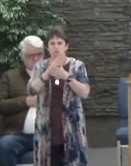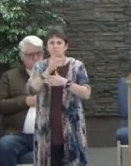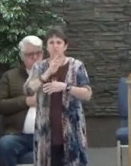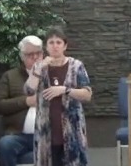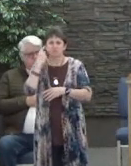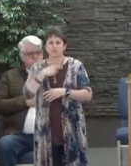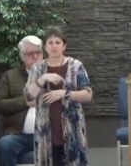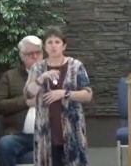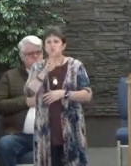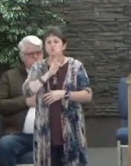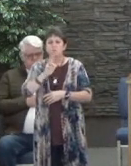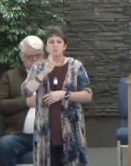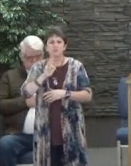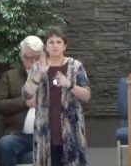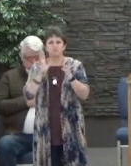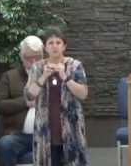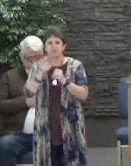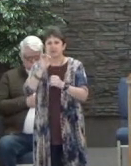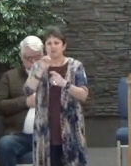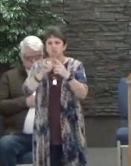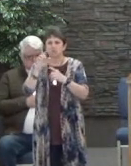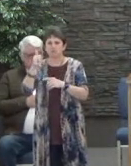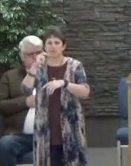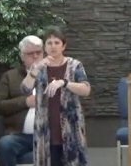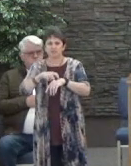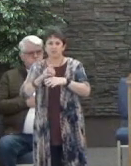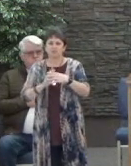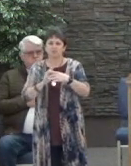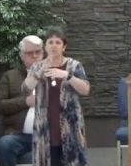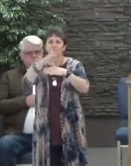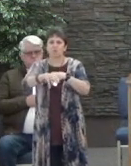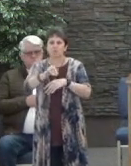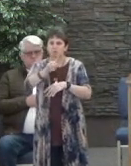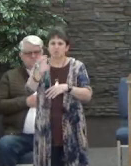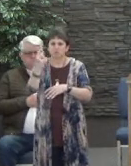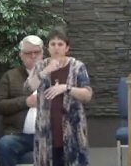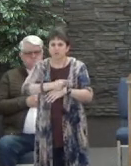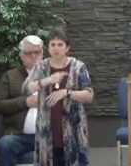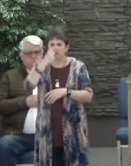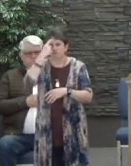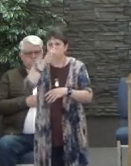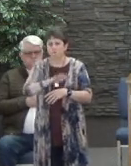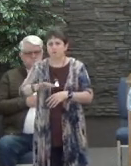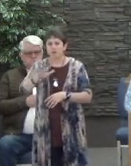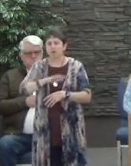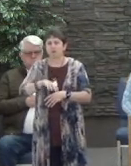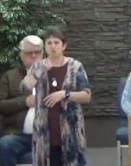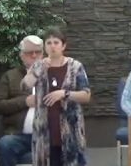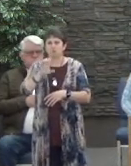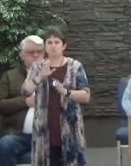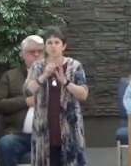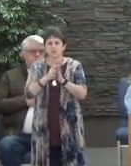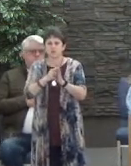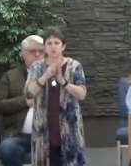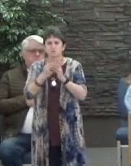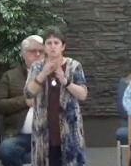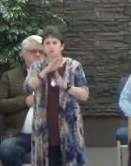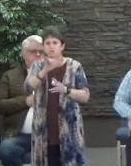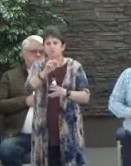this. Triplets meet 8 to 10 times over a period of about 100 days for approximately 100